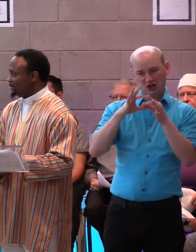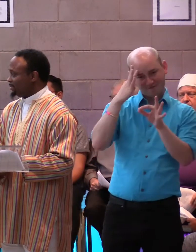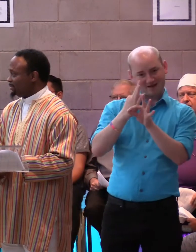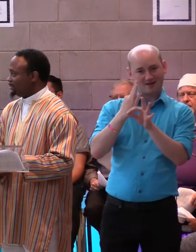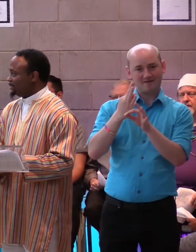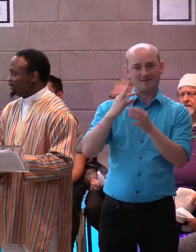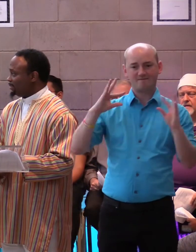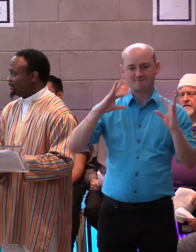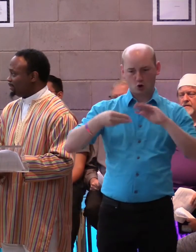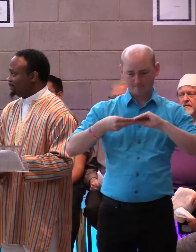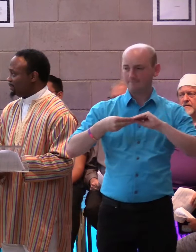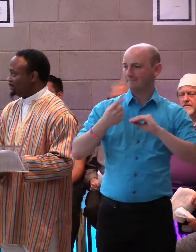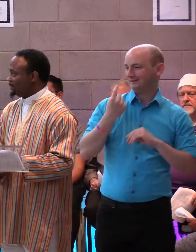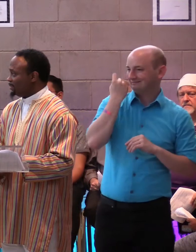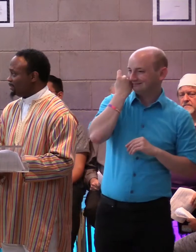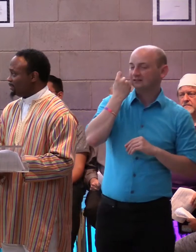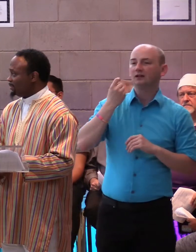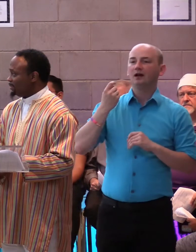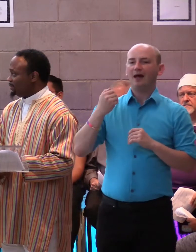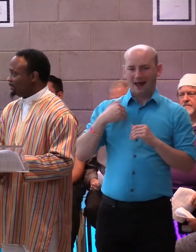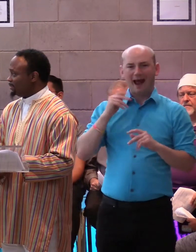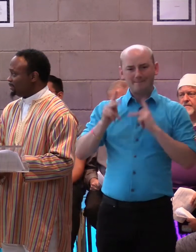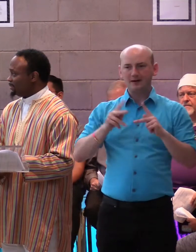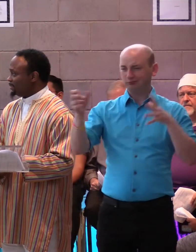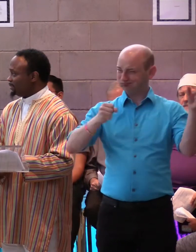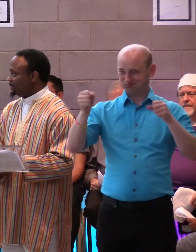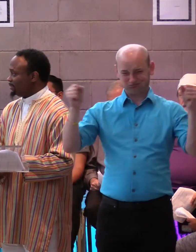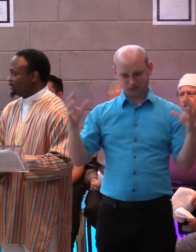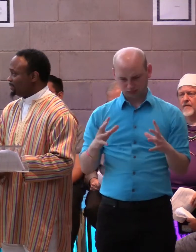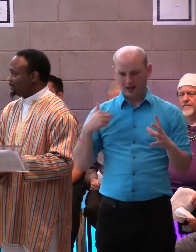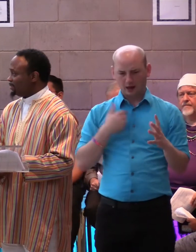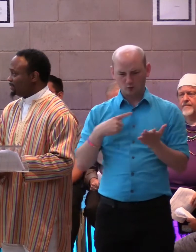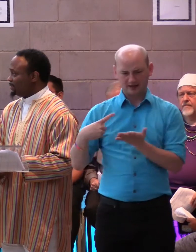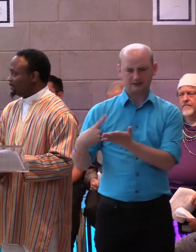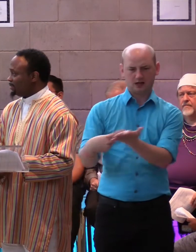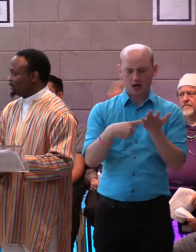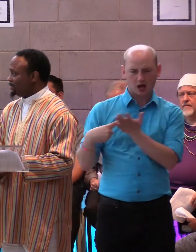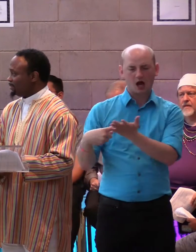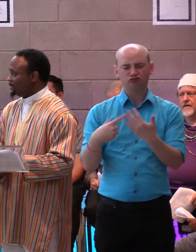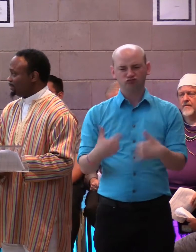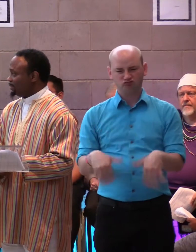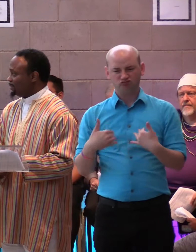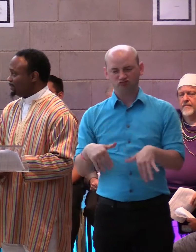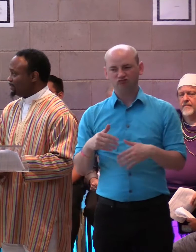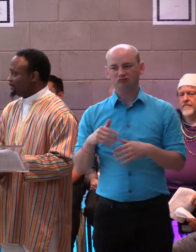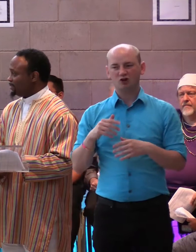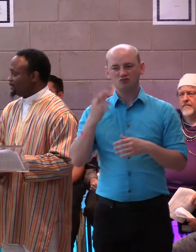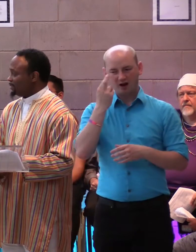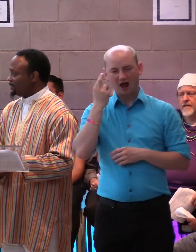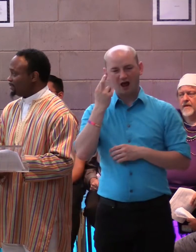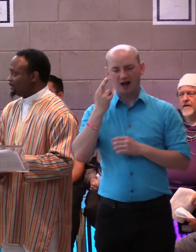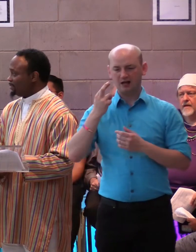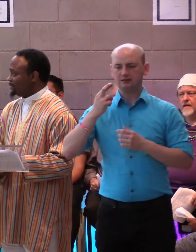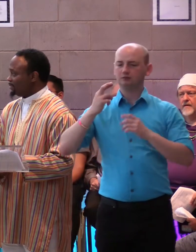Saturday before, brought people together, and we had a really good discussion of what it means to be family together. And